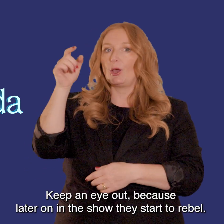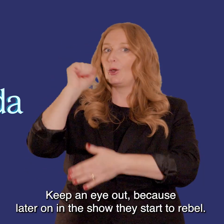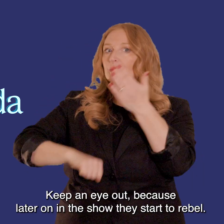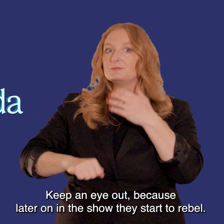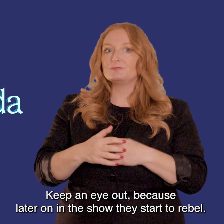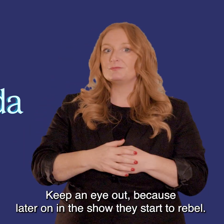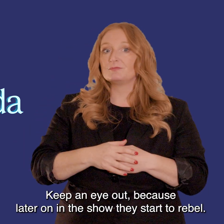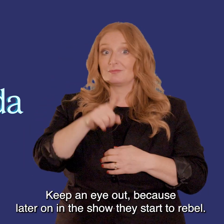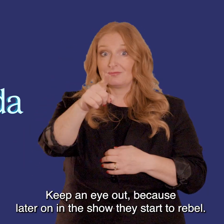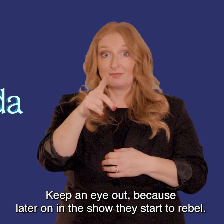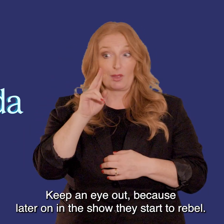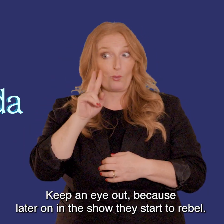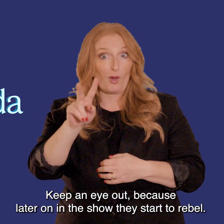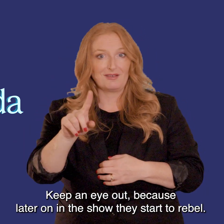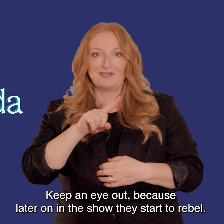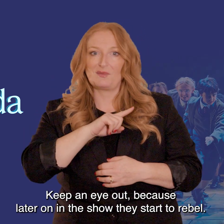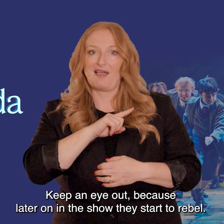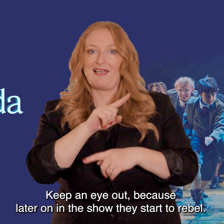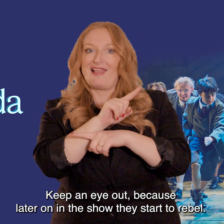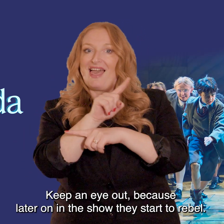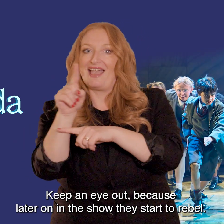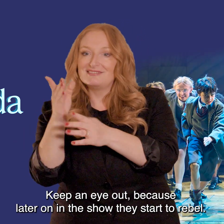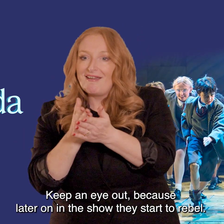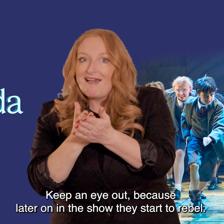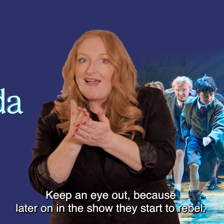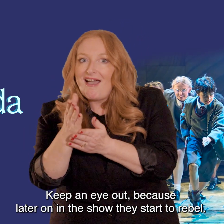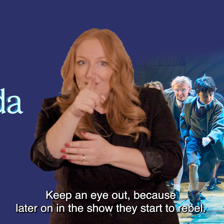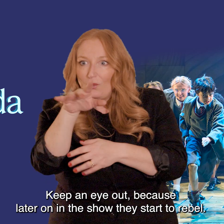Keep an eye out, because later on in the show they start to rebel.